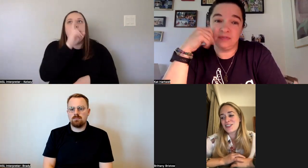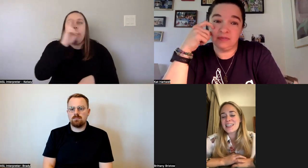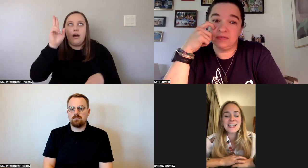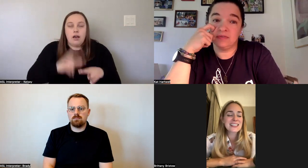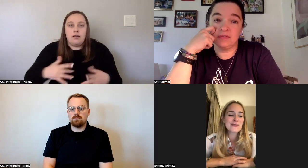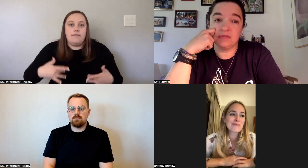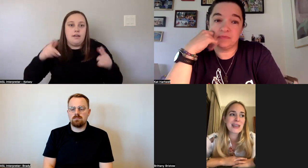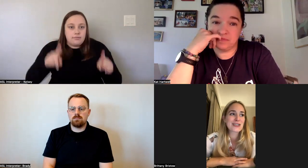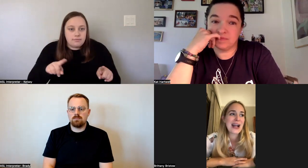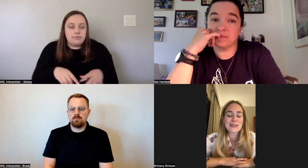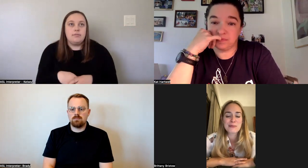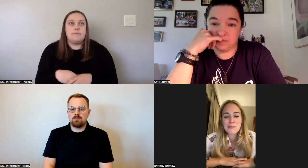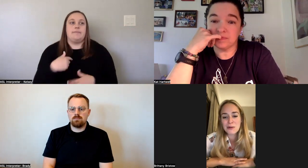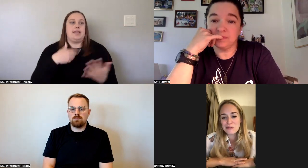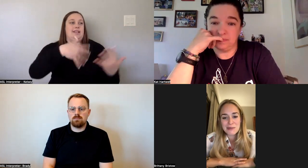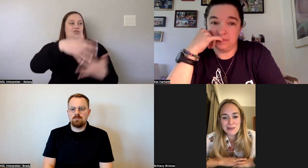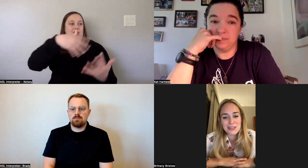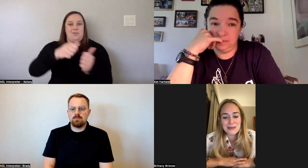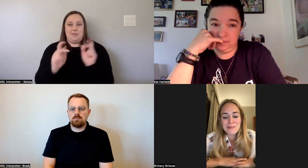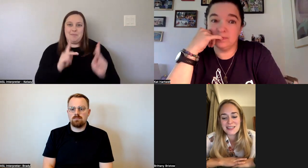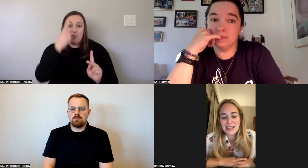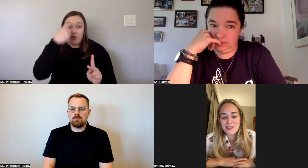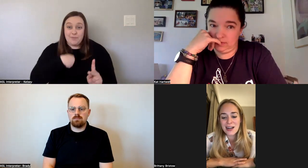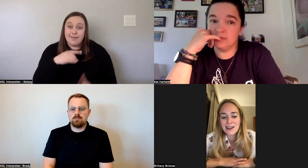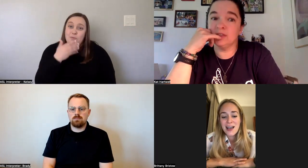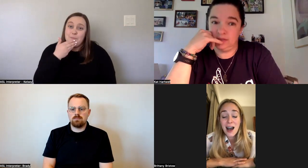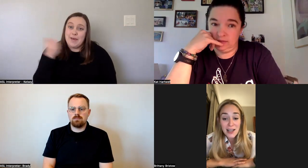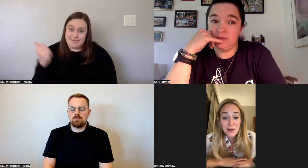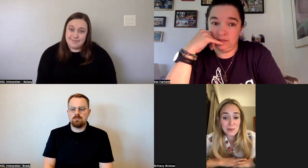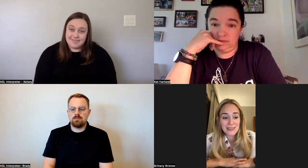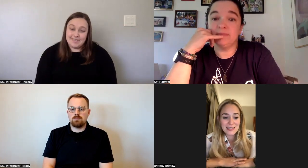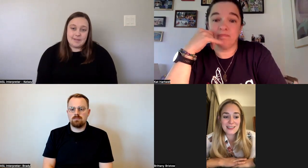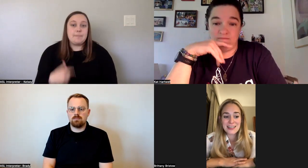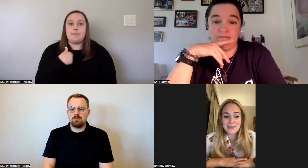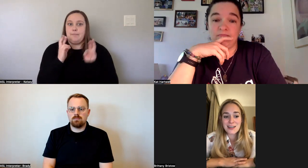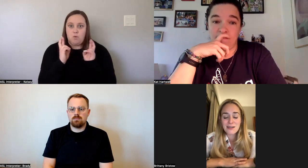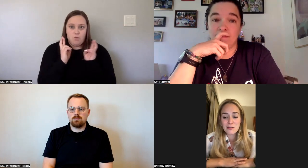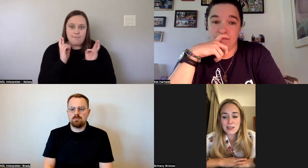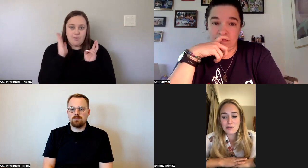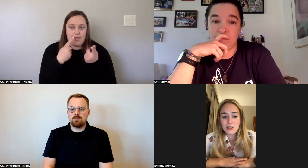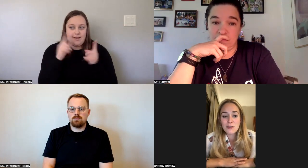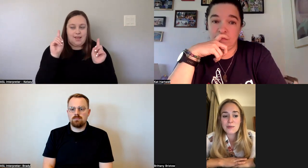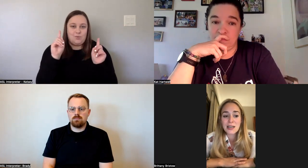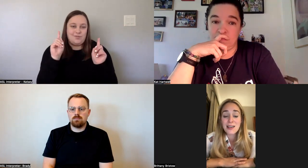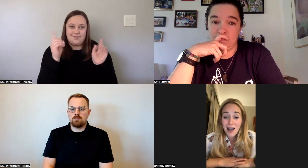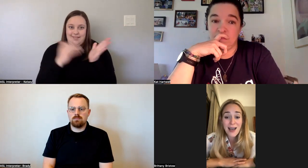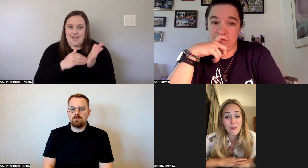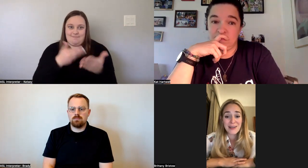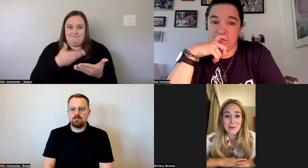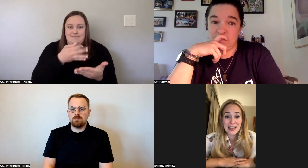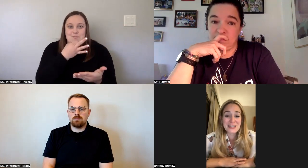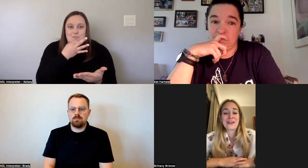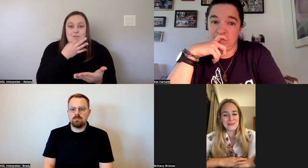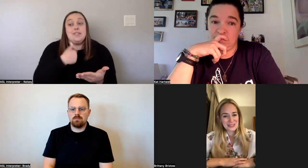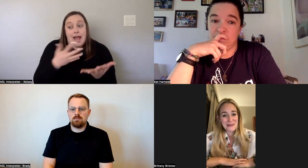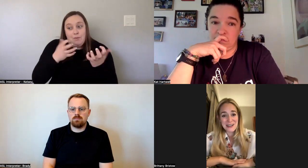and just getting to interact with people for me was just the best thing ever. And I'm hoping that they'll announce another one soon too, because I want